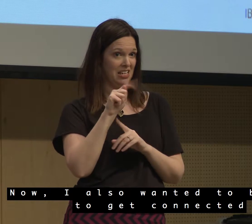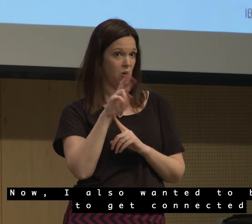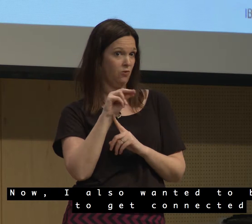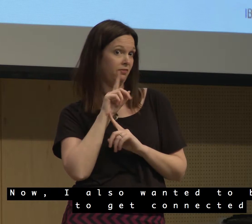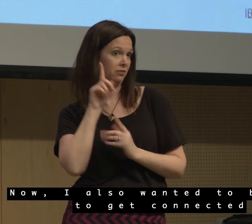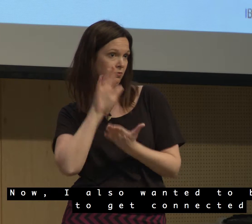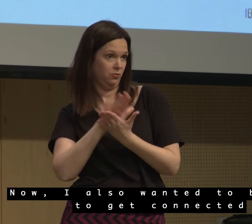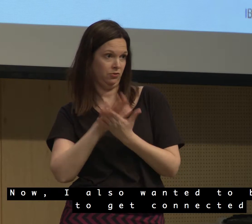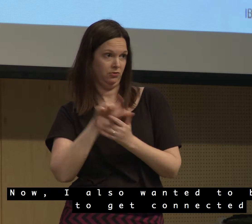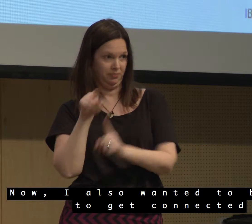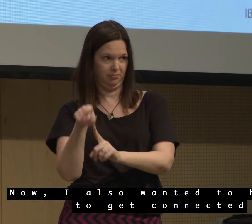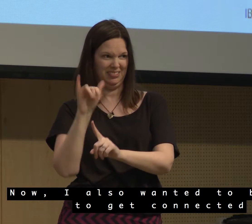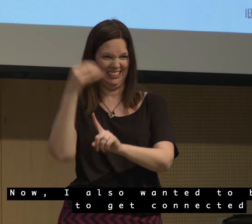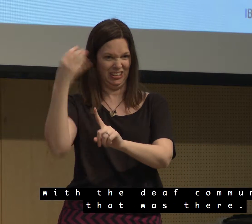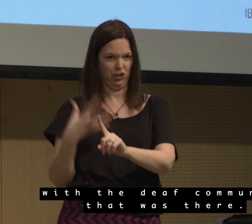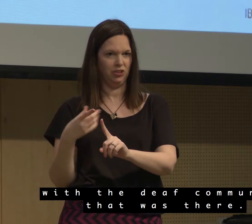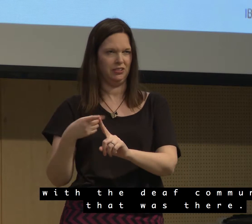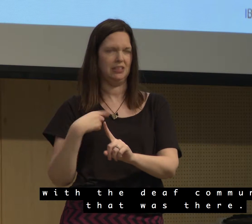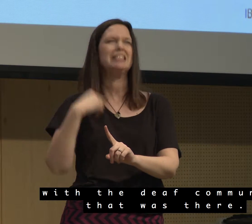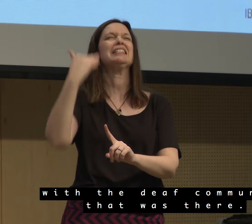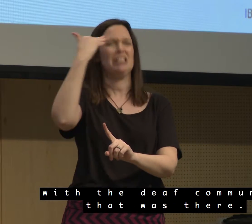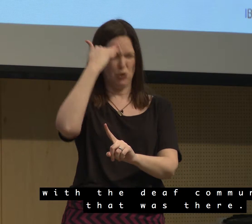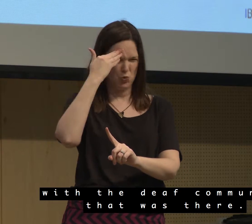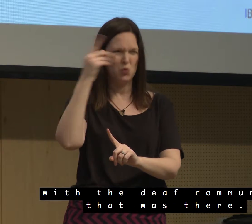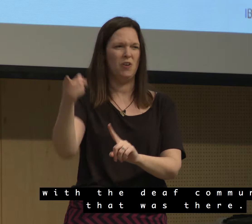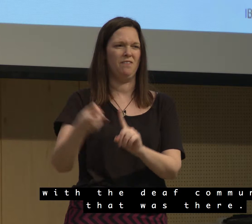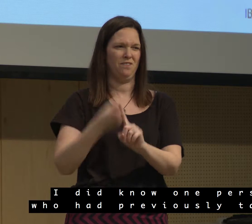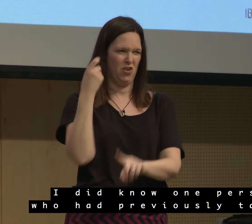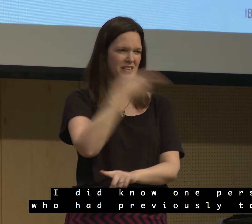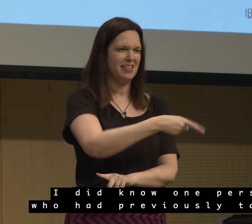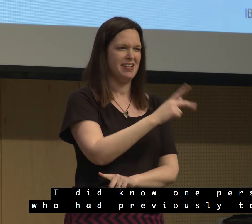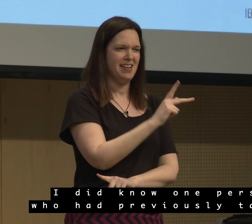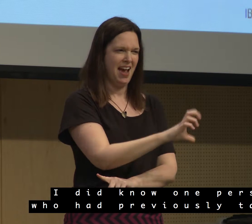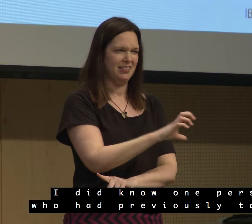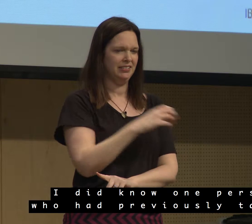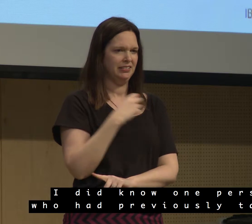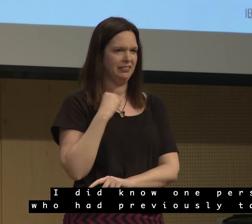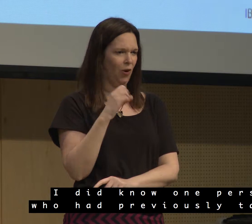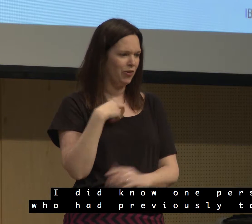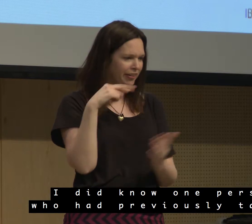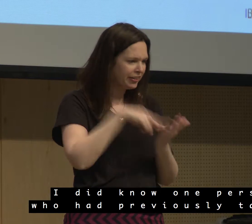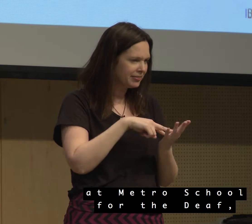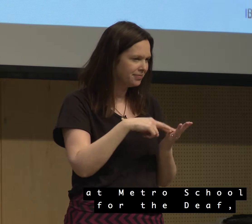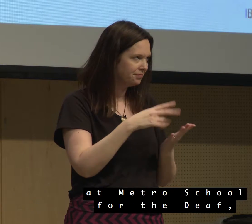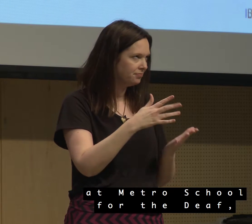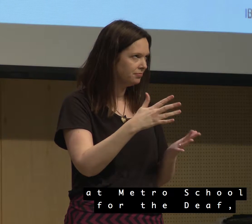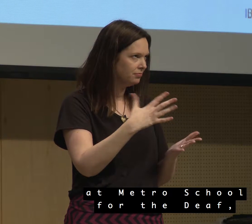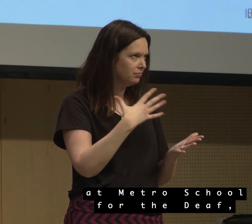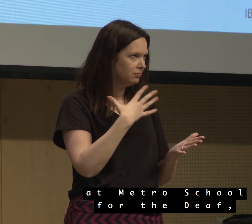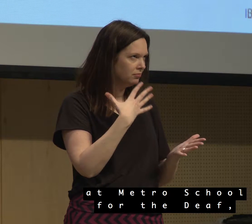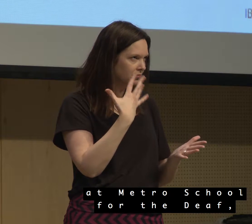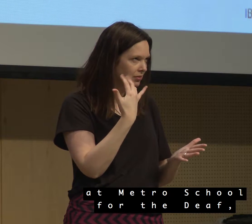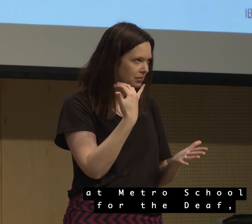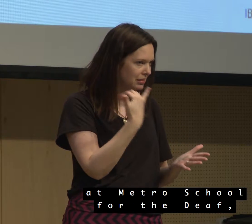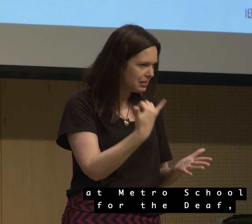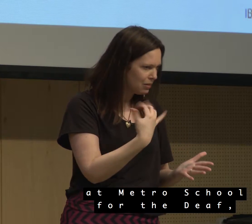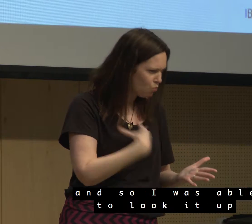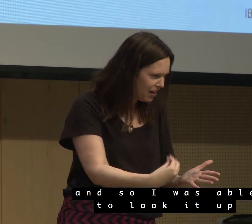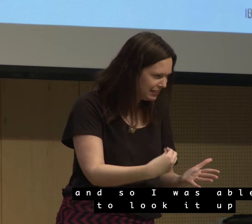Now, I also wanted to be able to get connected with the deaf community that was there. I did know one person who had previously taught at Metro School for the Deaf,